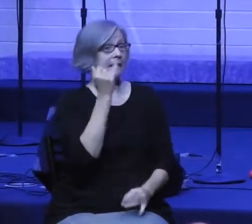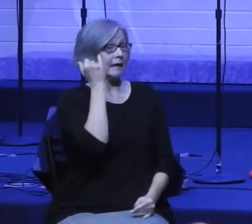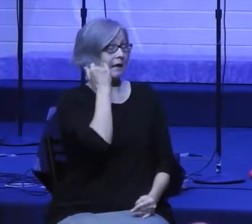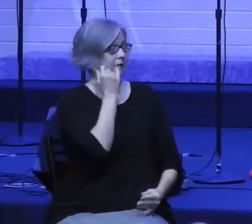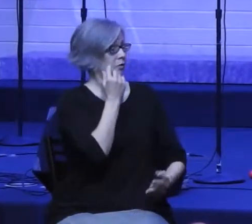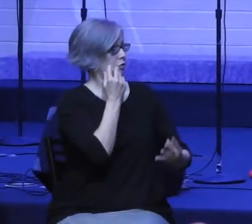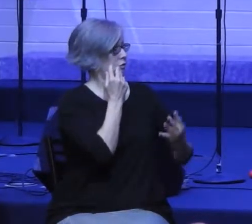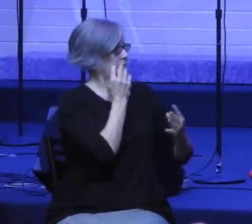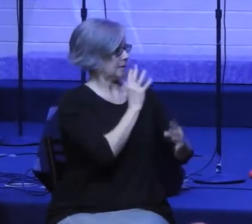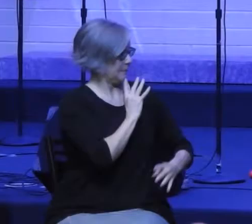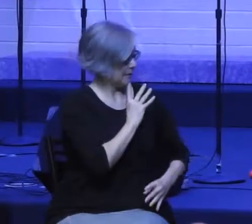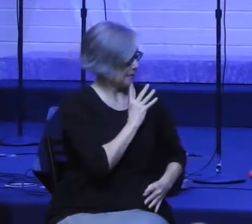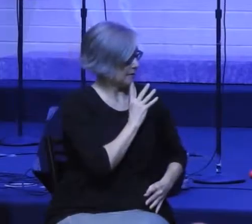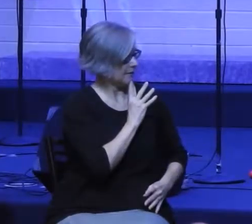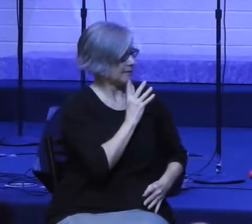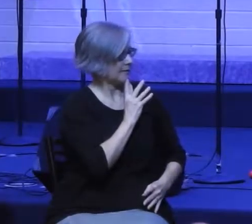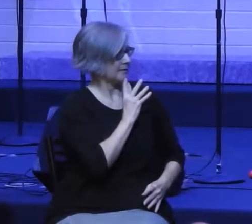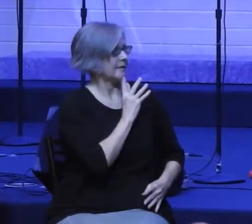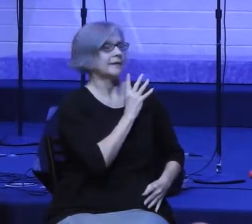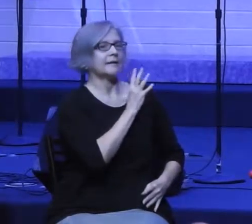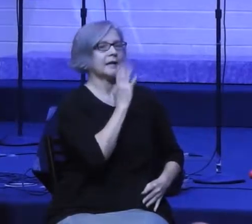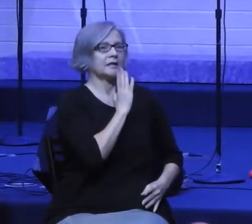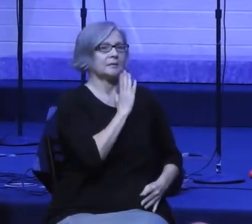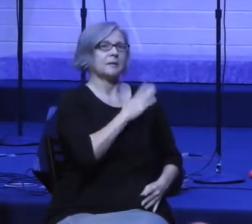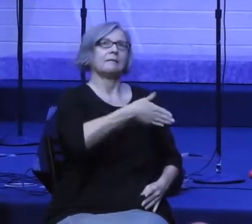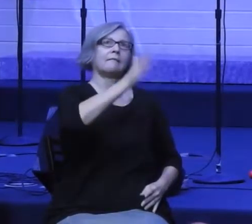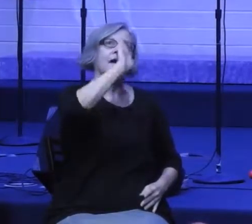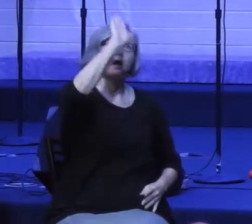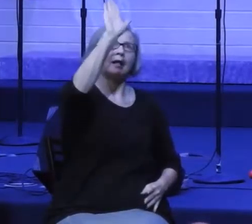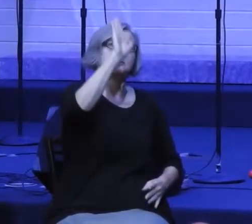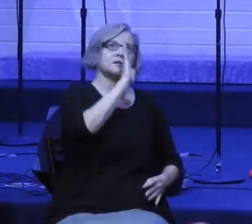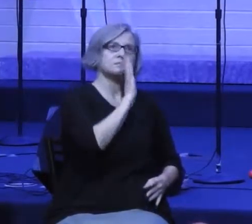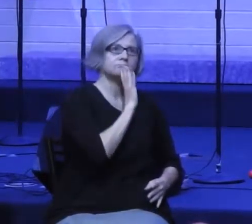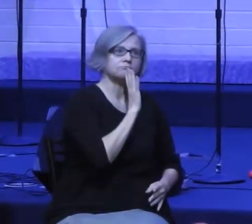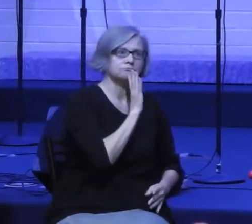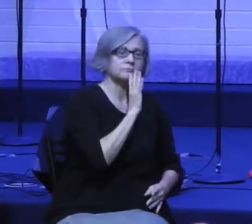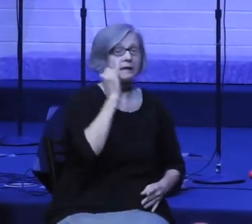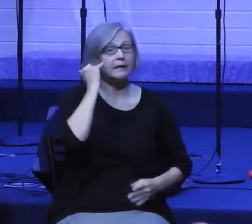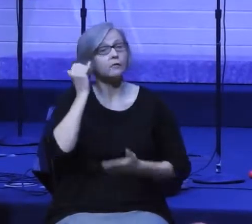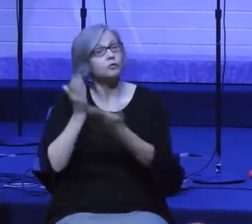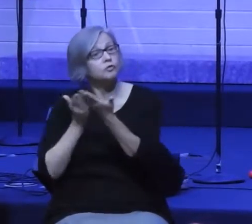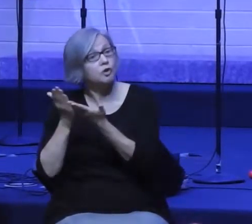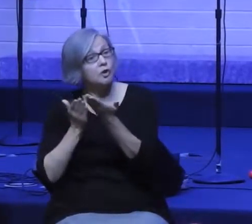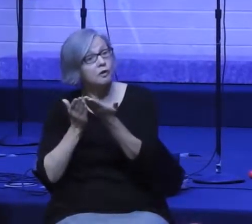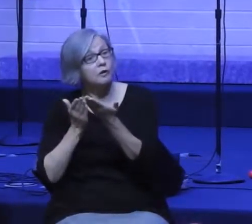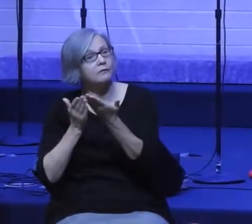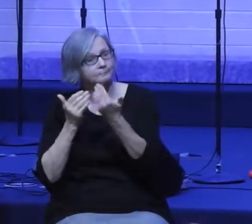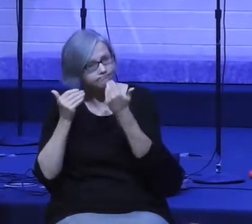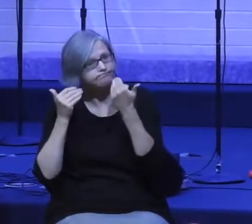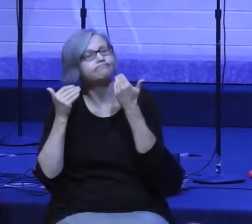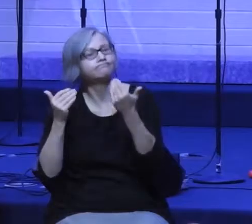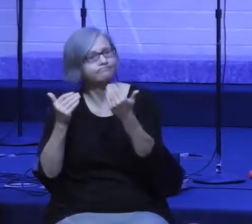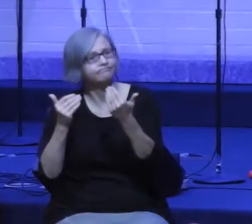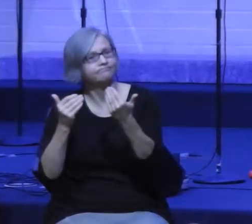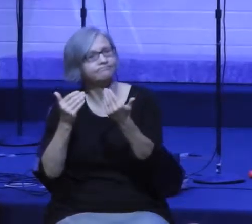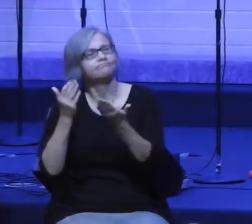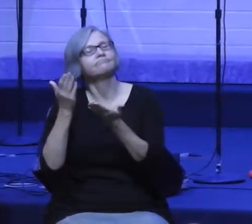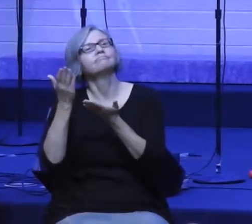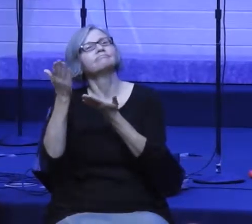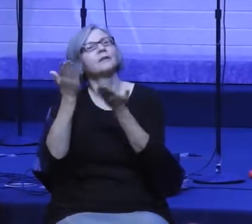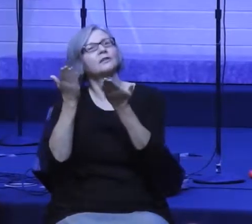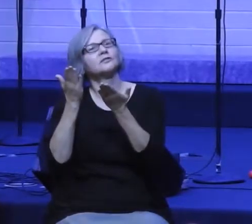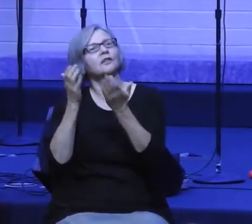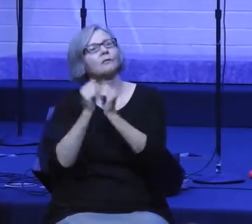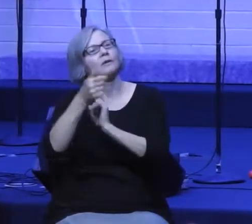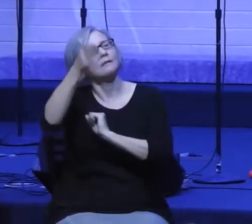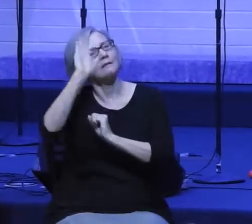Good. Okay. Good. Each of you should use whatever gift you have received to serve others as faithful stewards of God's grace in its